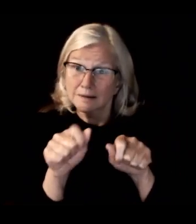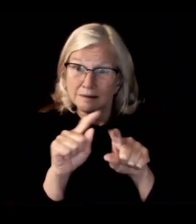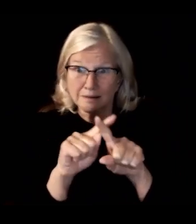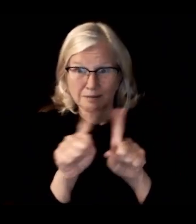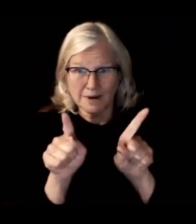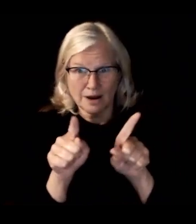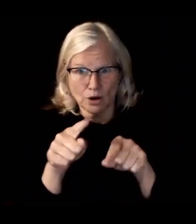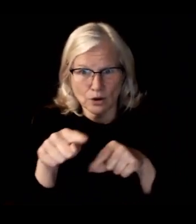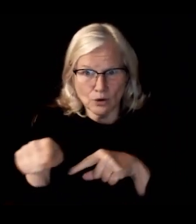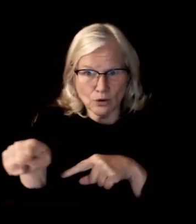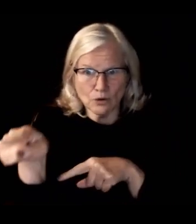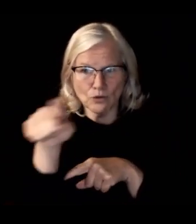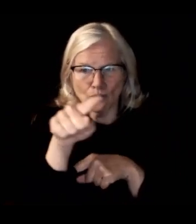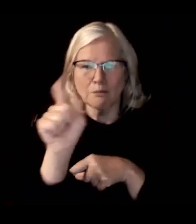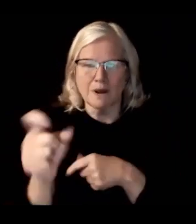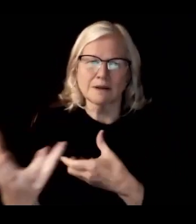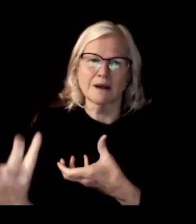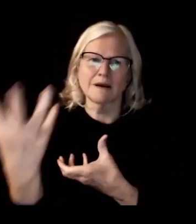Thank you.